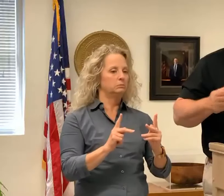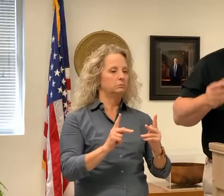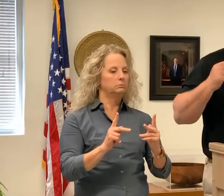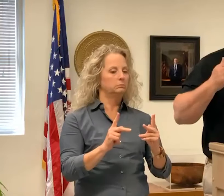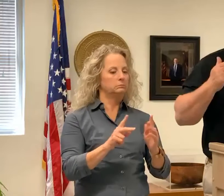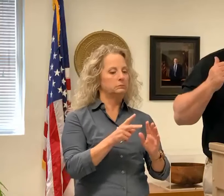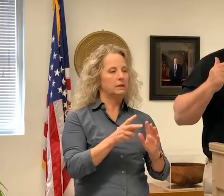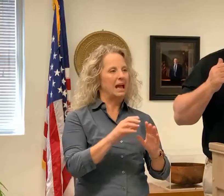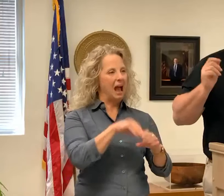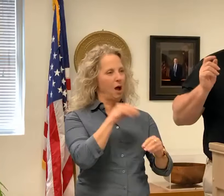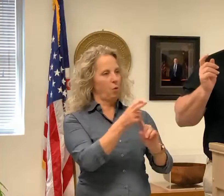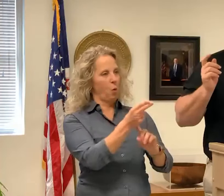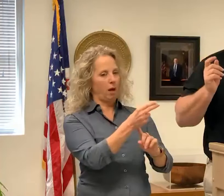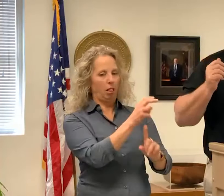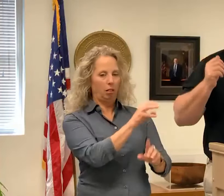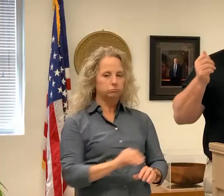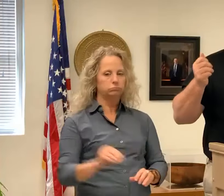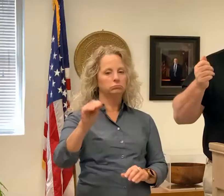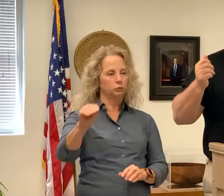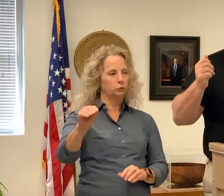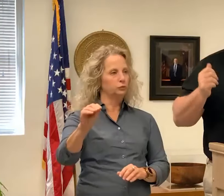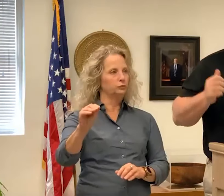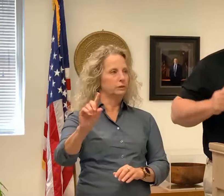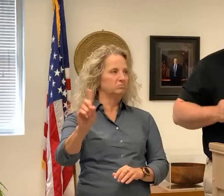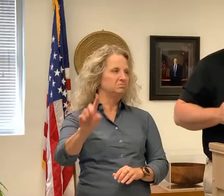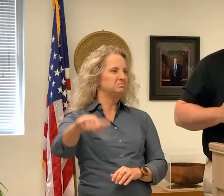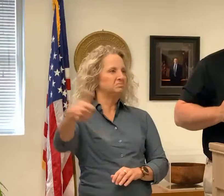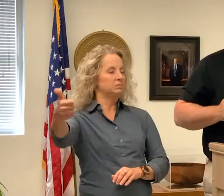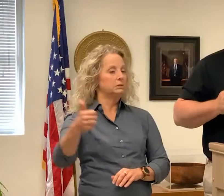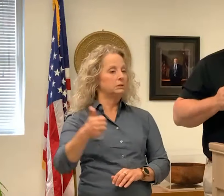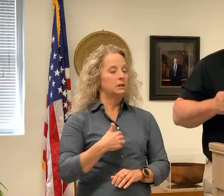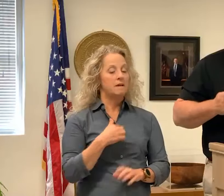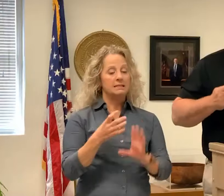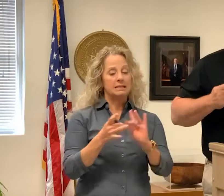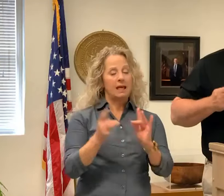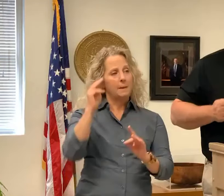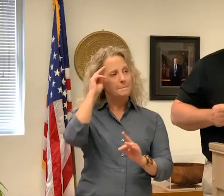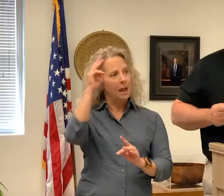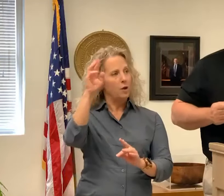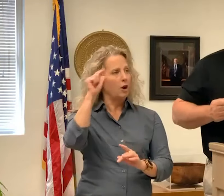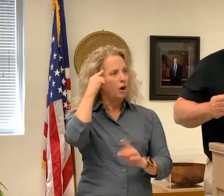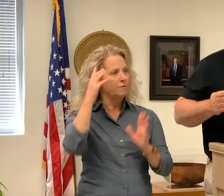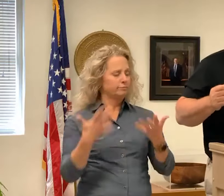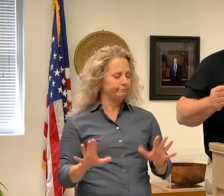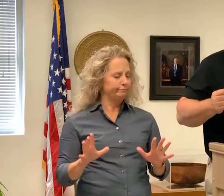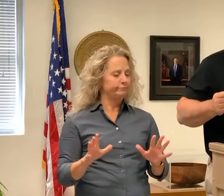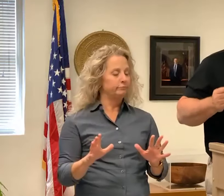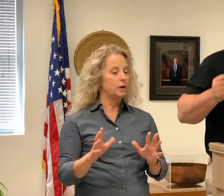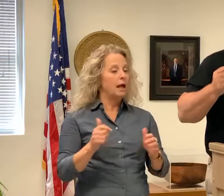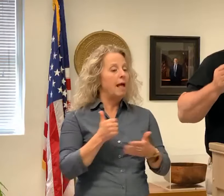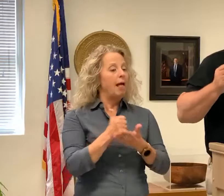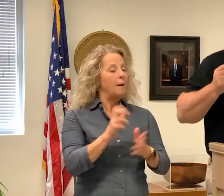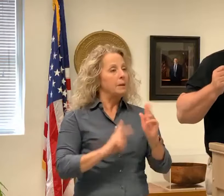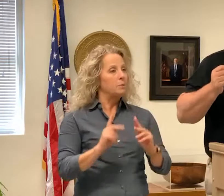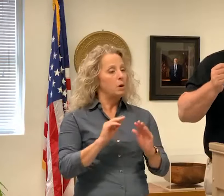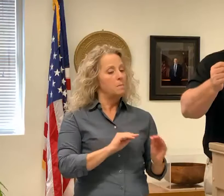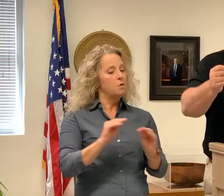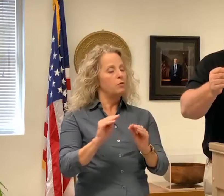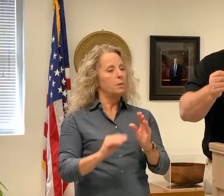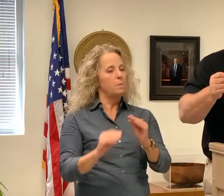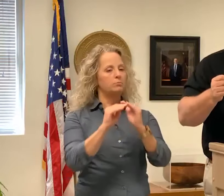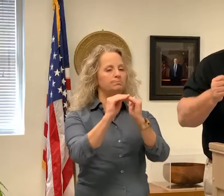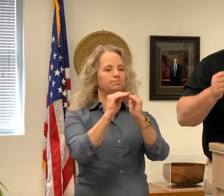on. I think, as been said by the mayor and the governor now, what we really want to do is help people move to that much